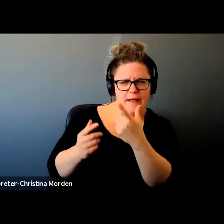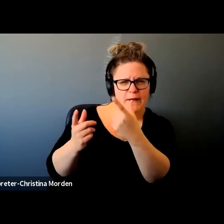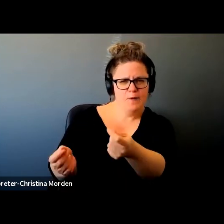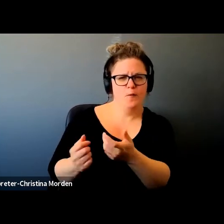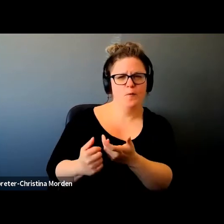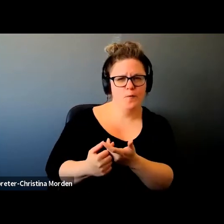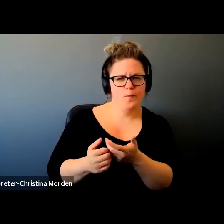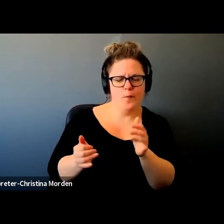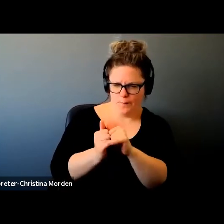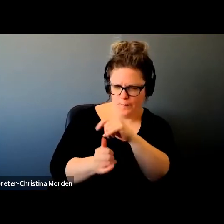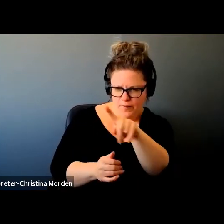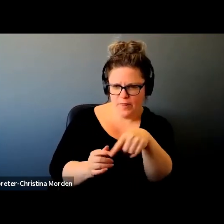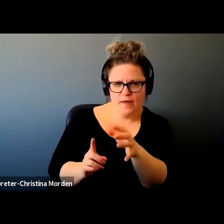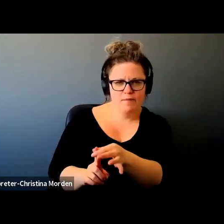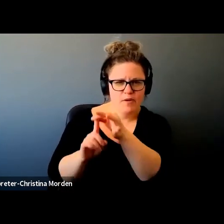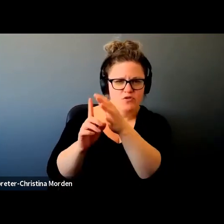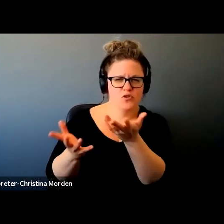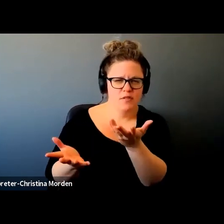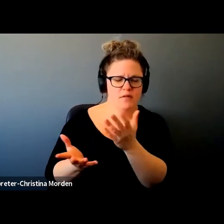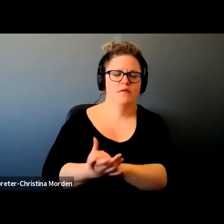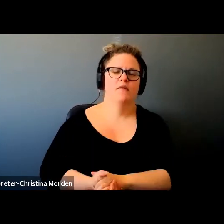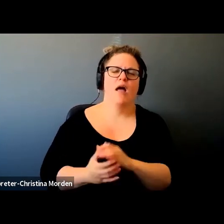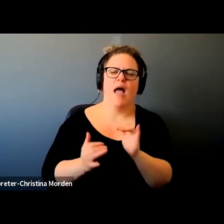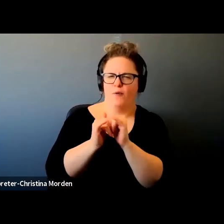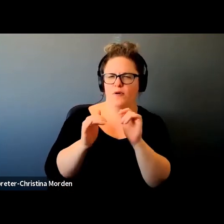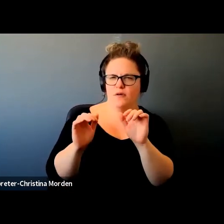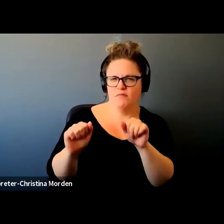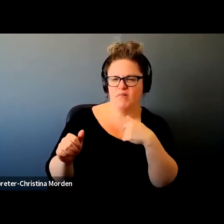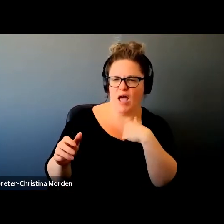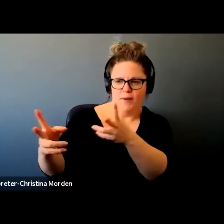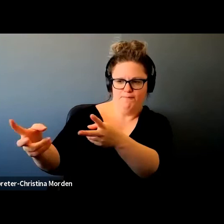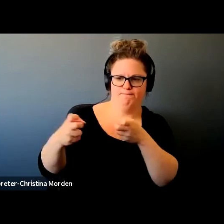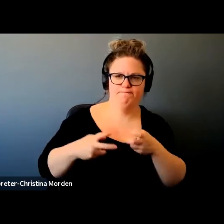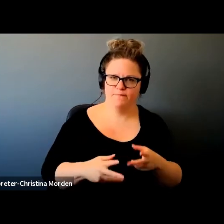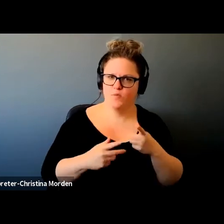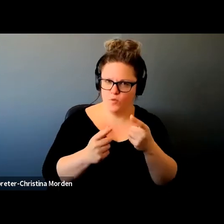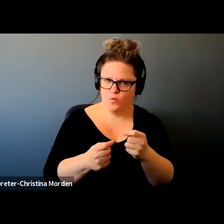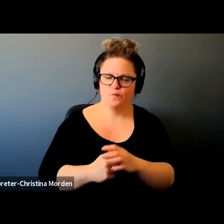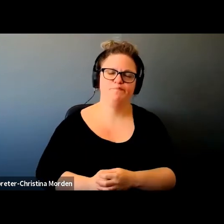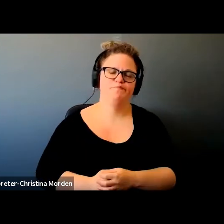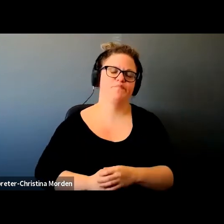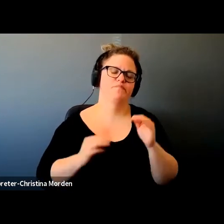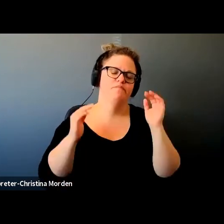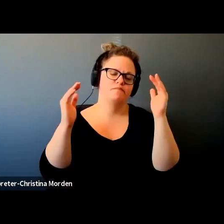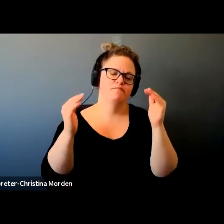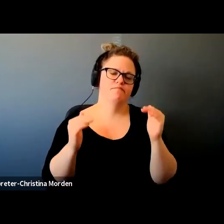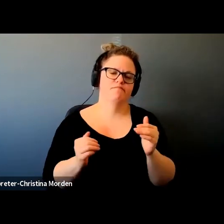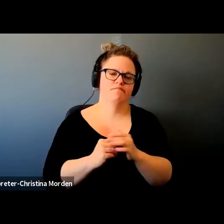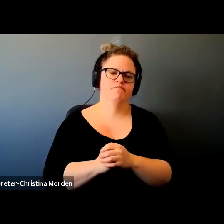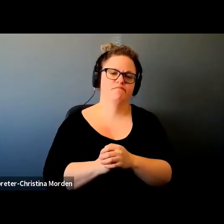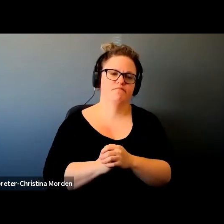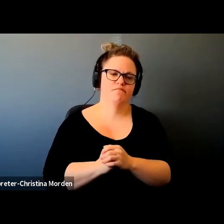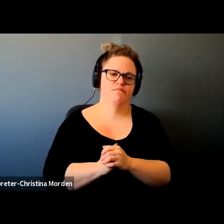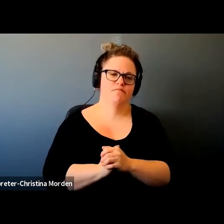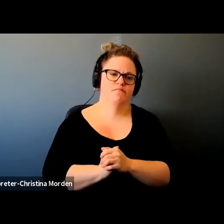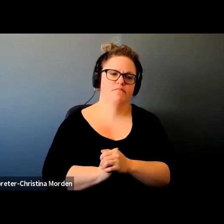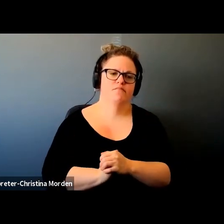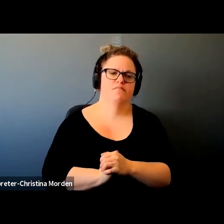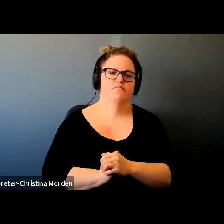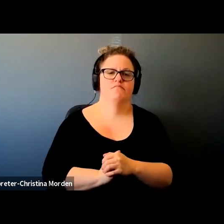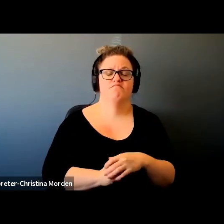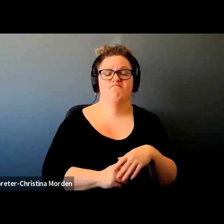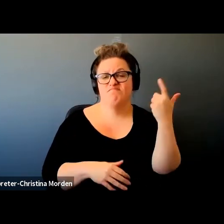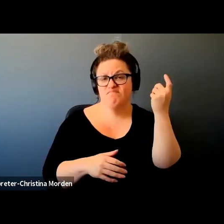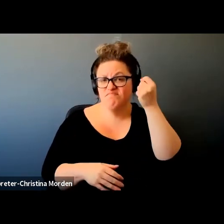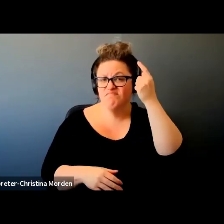is. The thing too is, don't underestimate what that volunteer opportunities